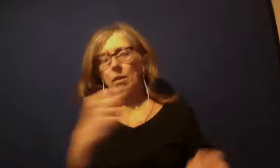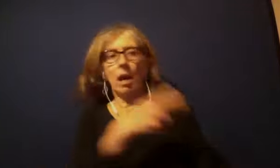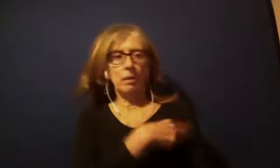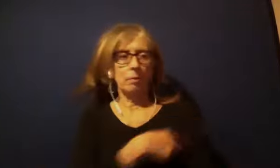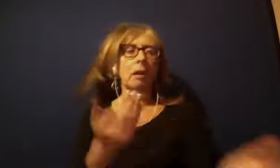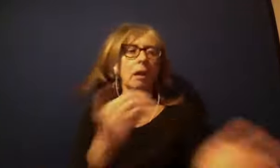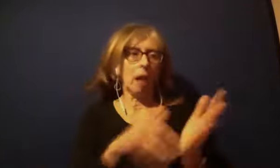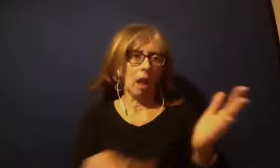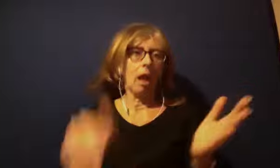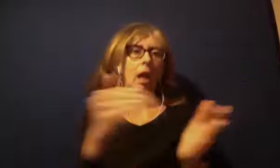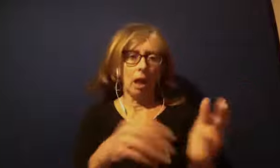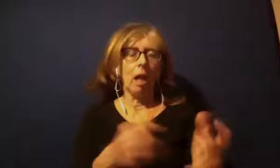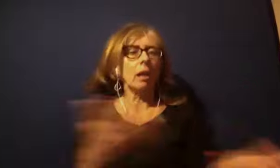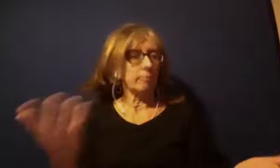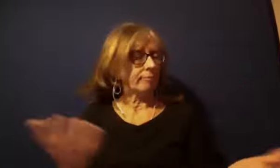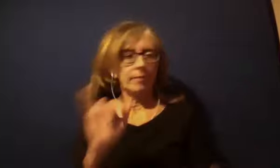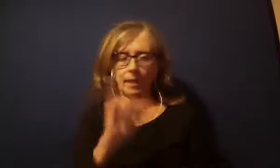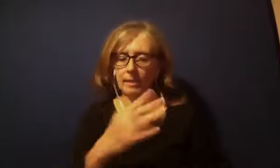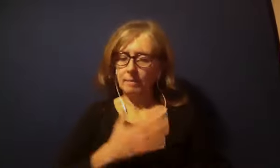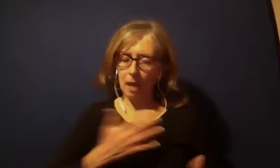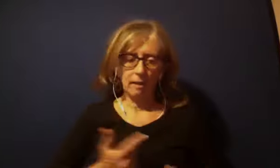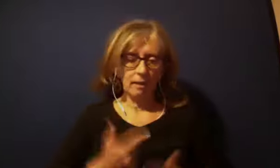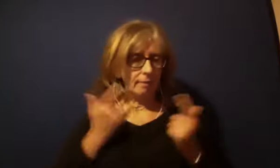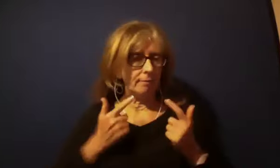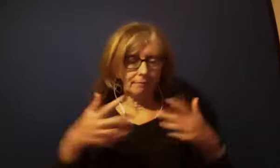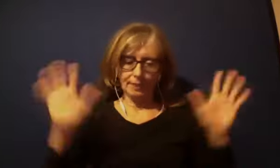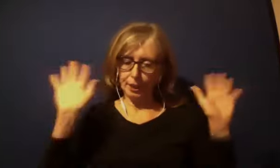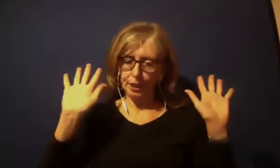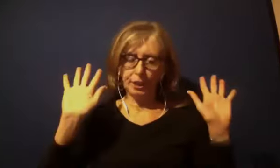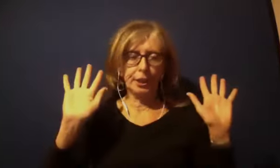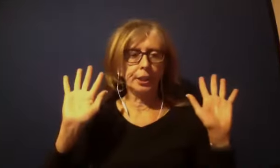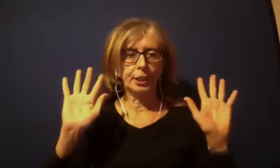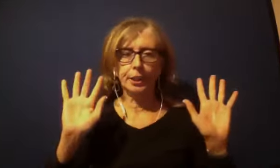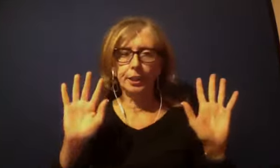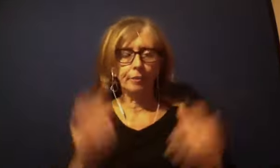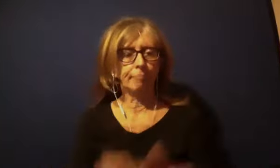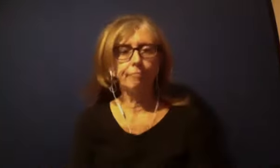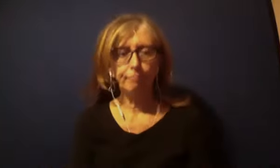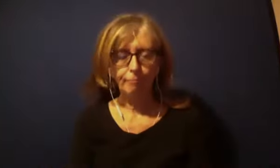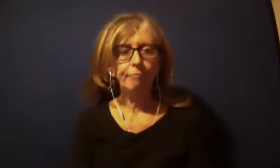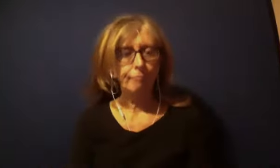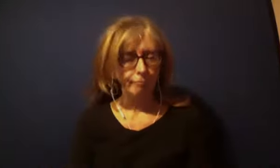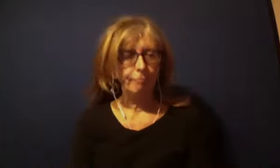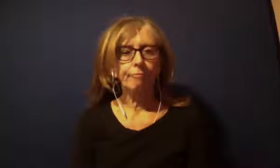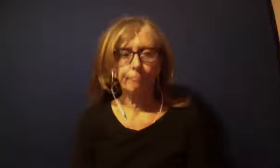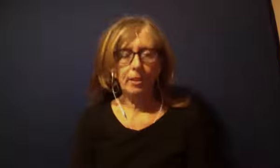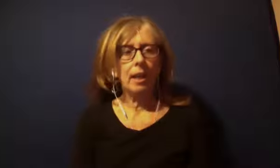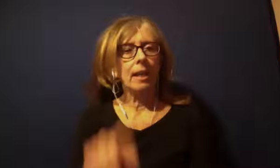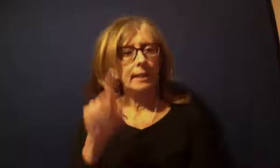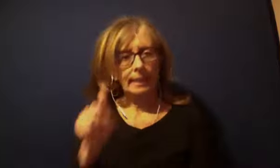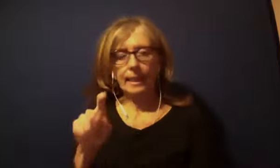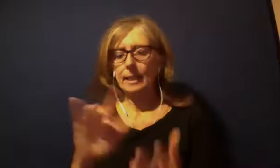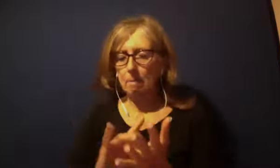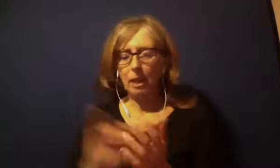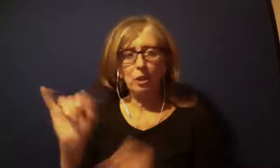going for it. This is what's going to be my life forever, because I need to keep up that level of medical insurance so I could go, because these facilities, they cost